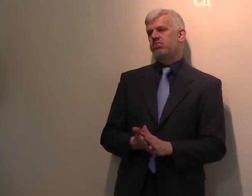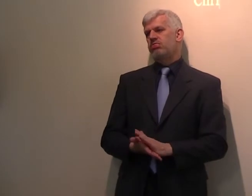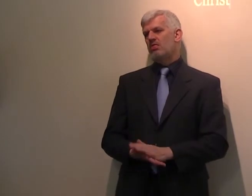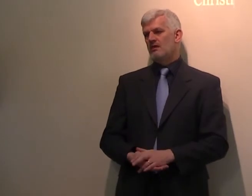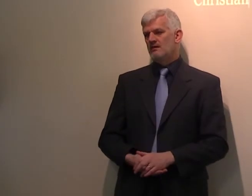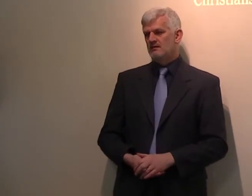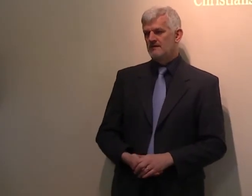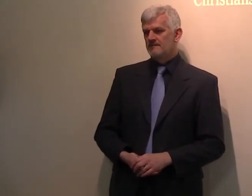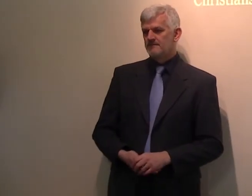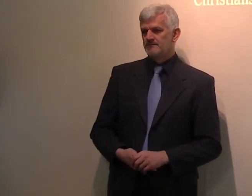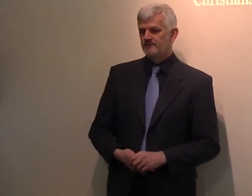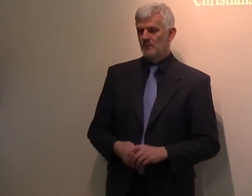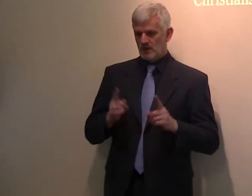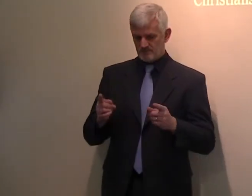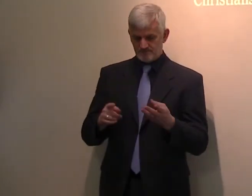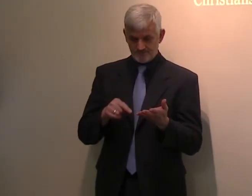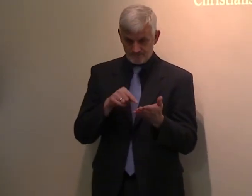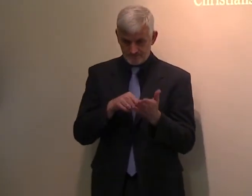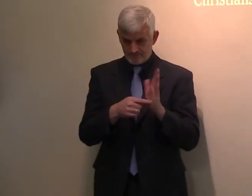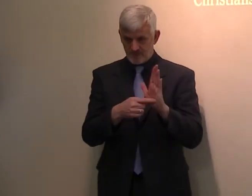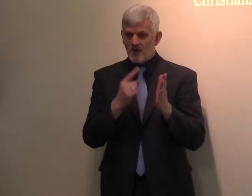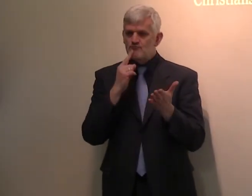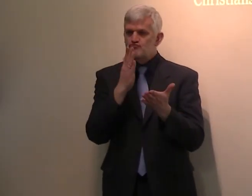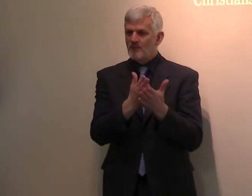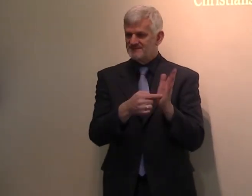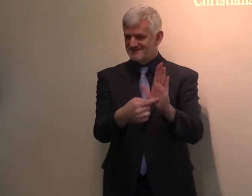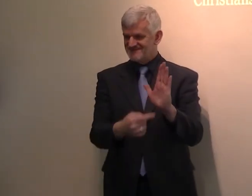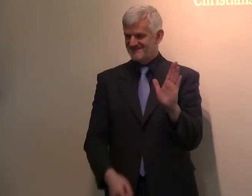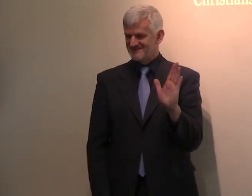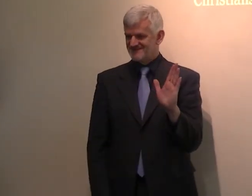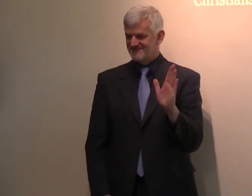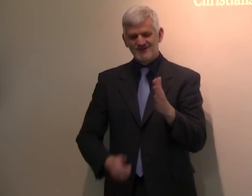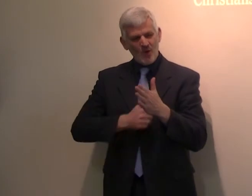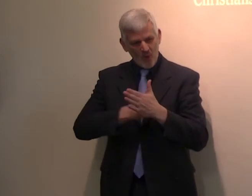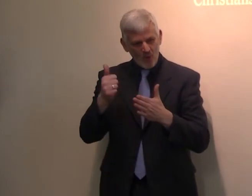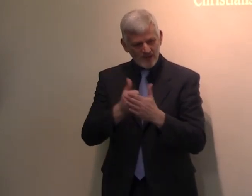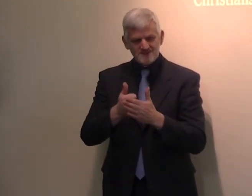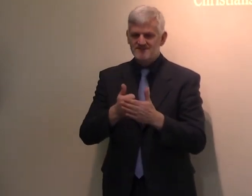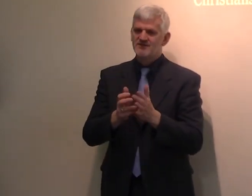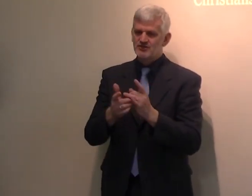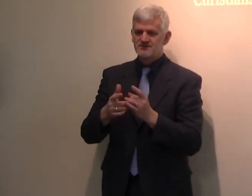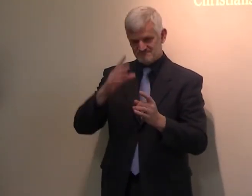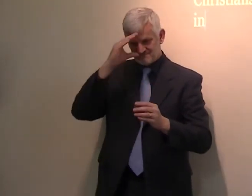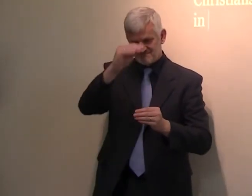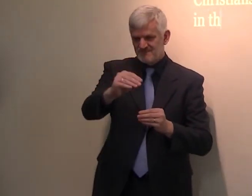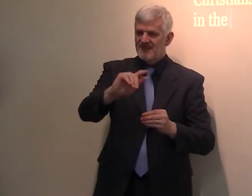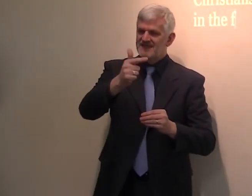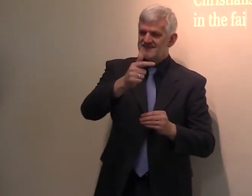to close, there is a promise. As usual, the Lord gives a promise to his faithful people. In verse